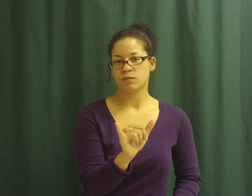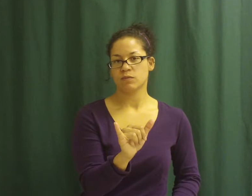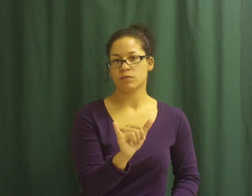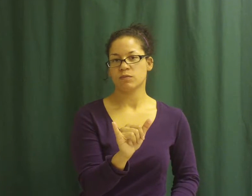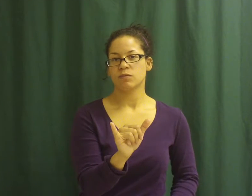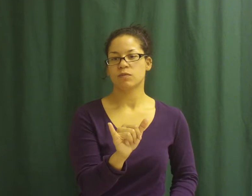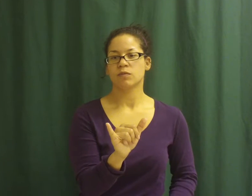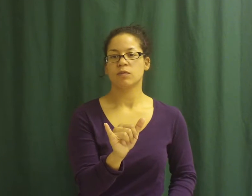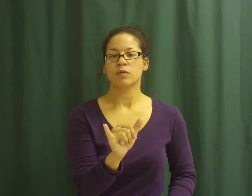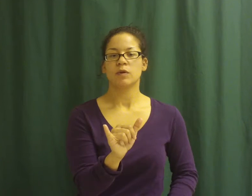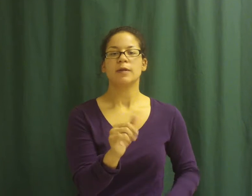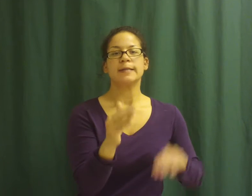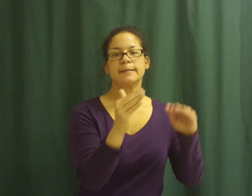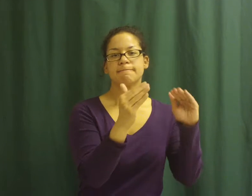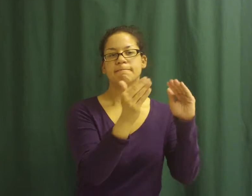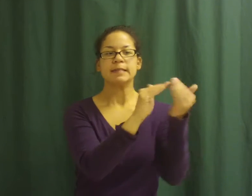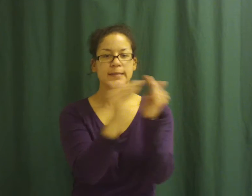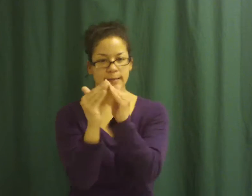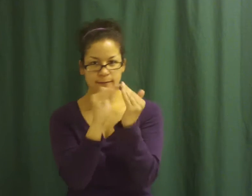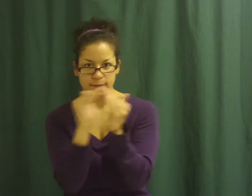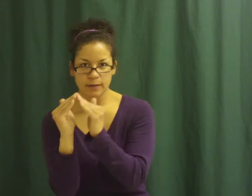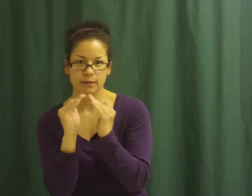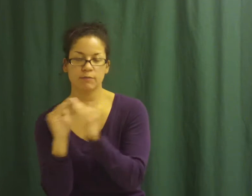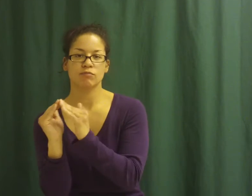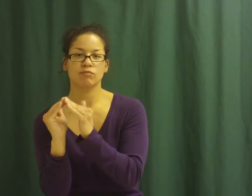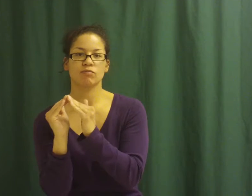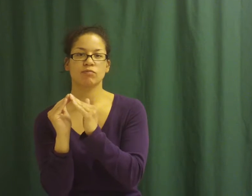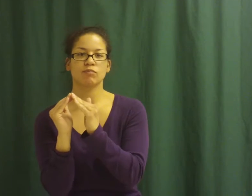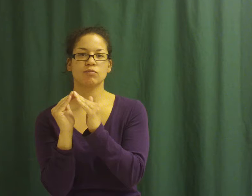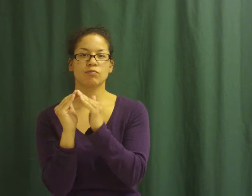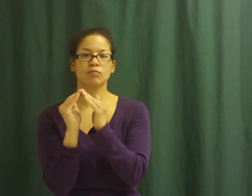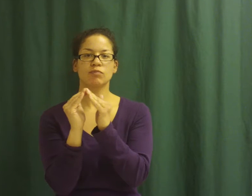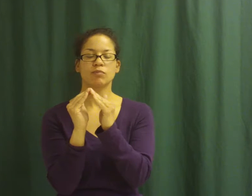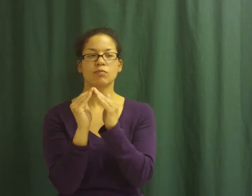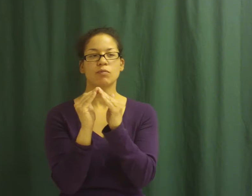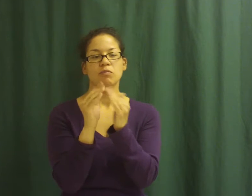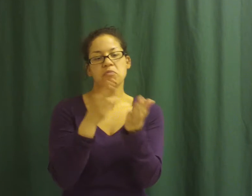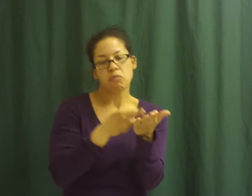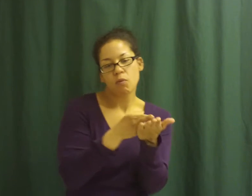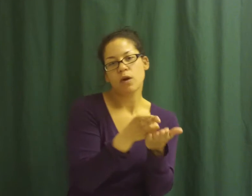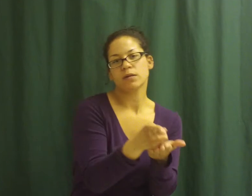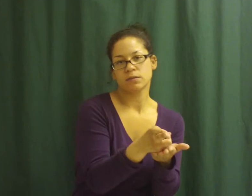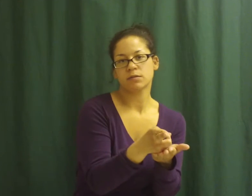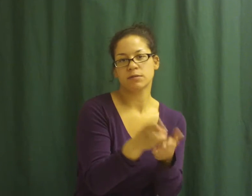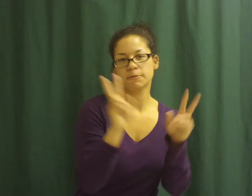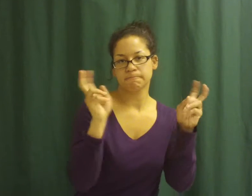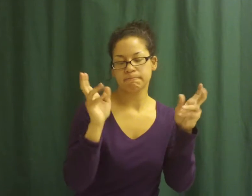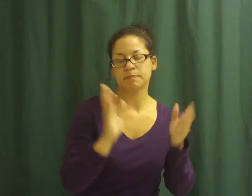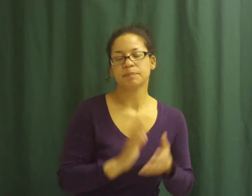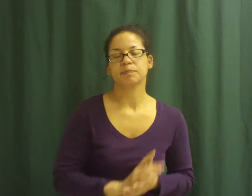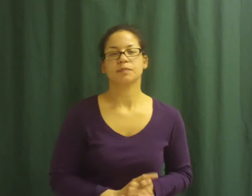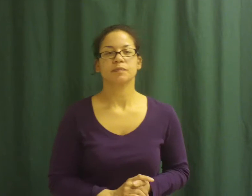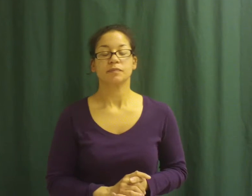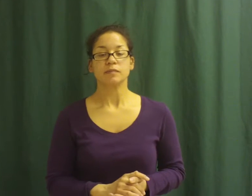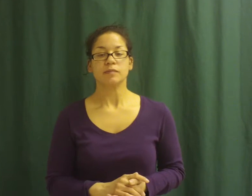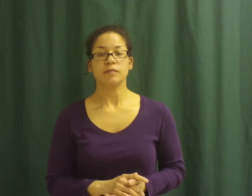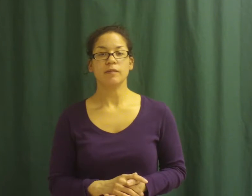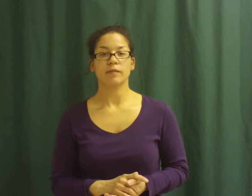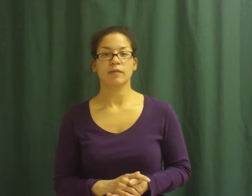He cautioned that if a nation wishes to be free and democratic, it must rely on